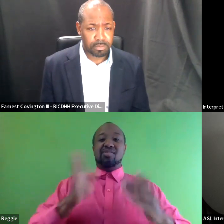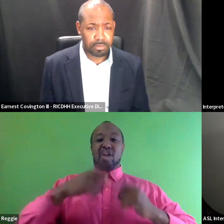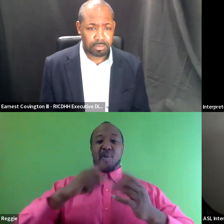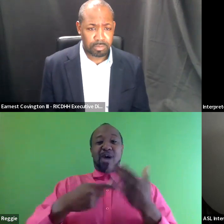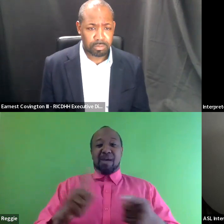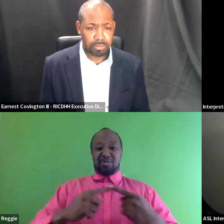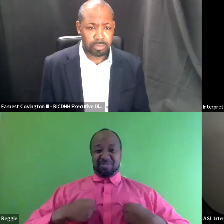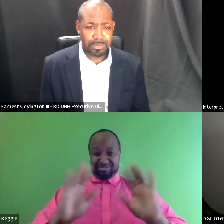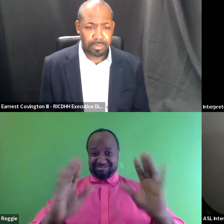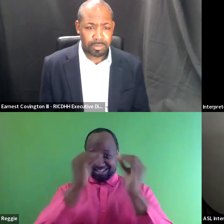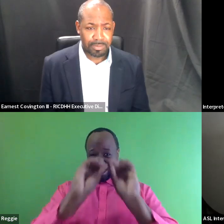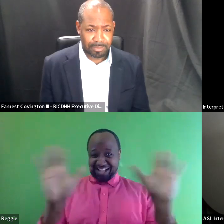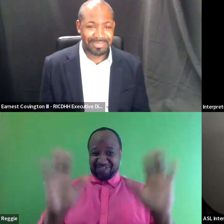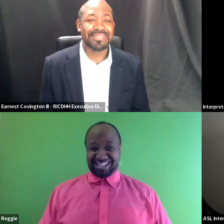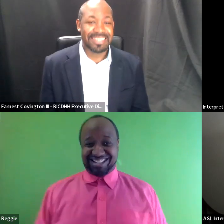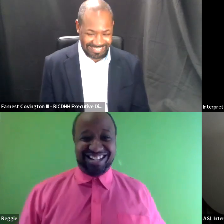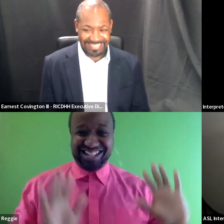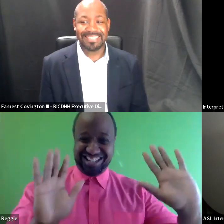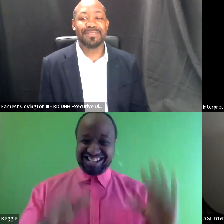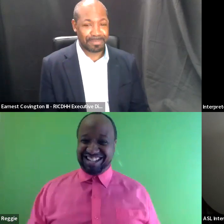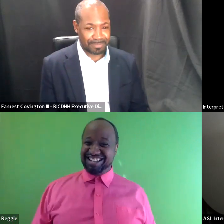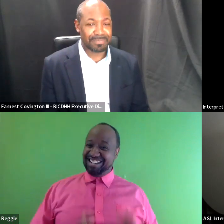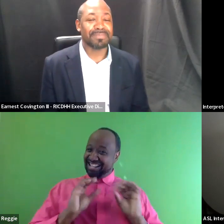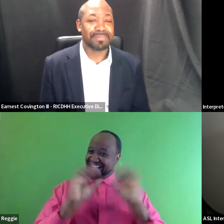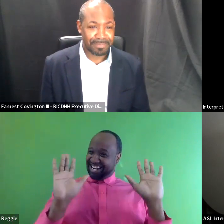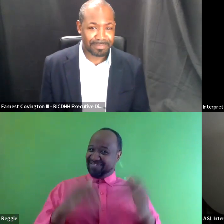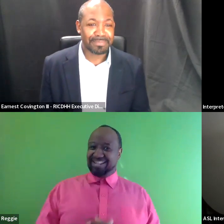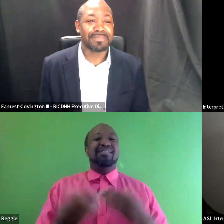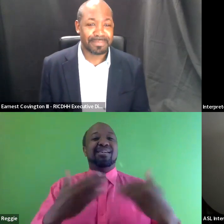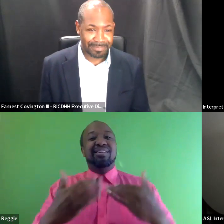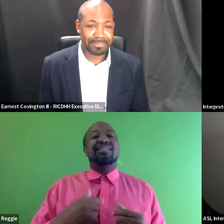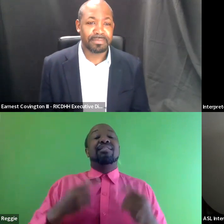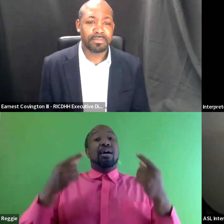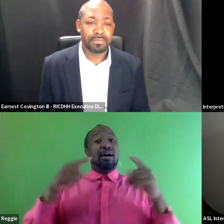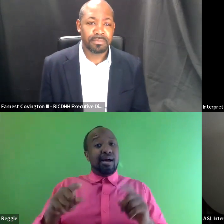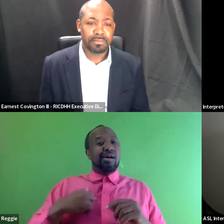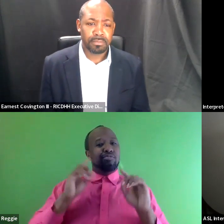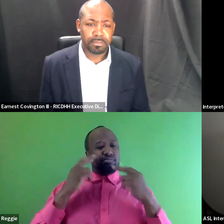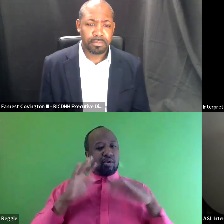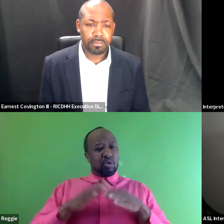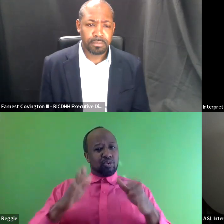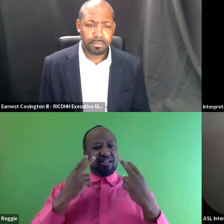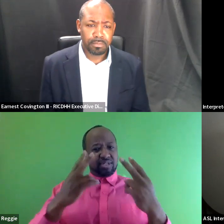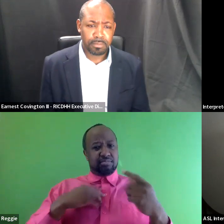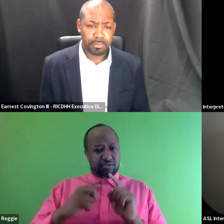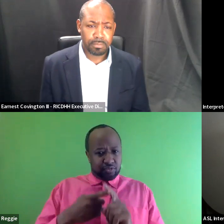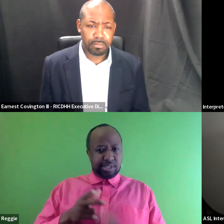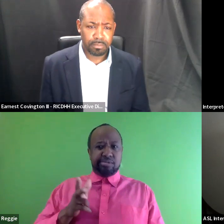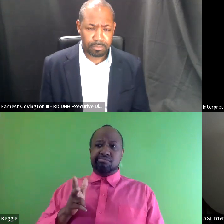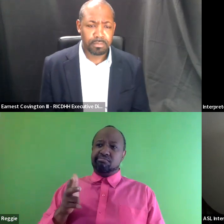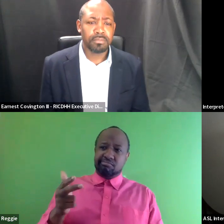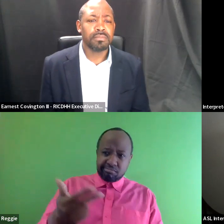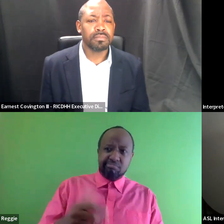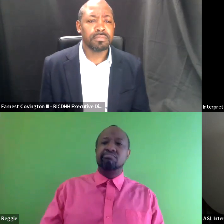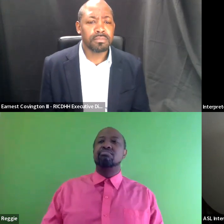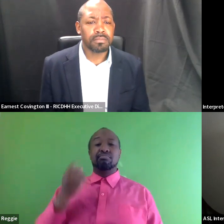time. I'm not talking about that. Let me just make that clear. No politics, not talking about the race. Just that's the